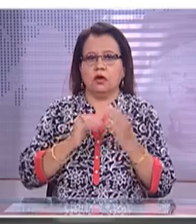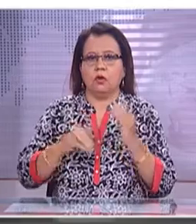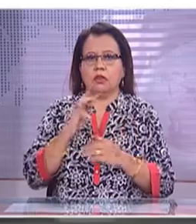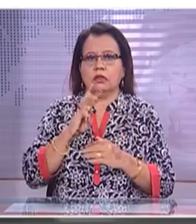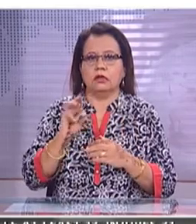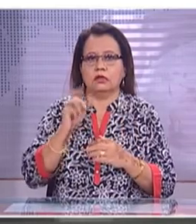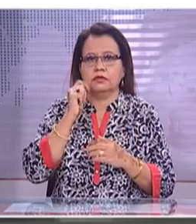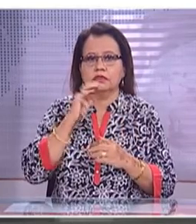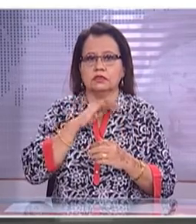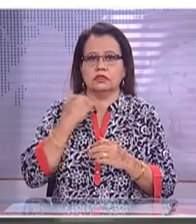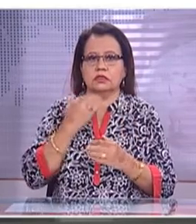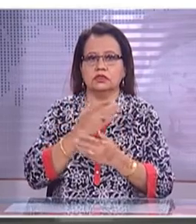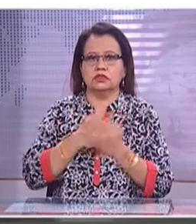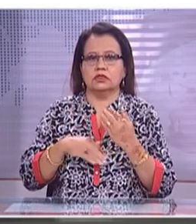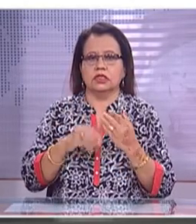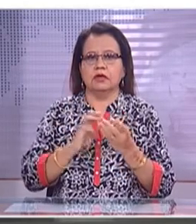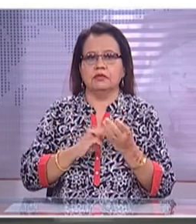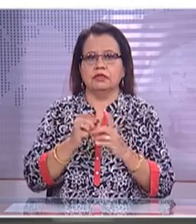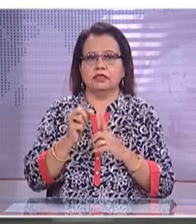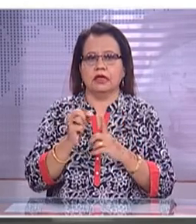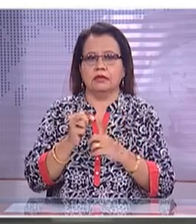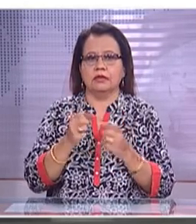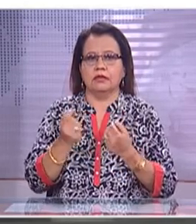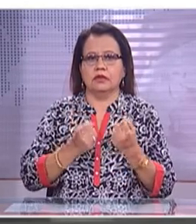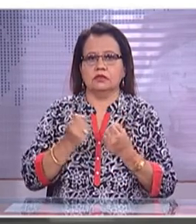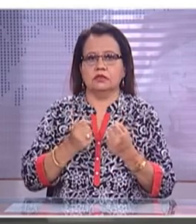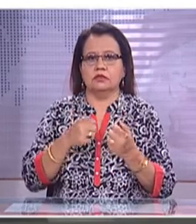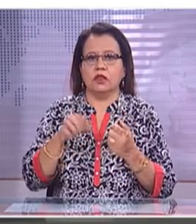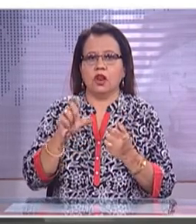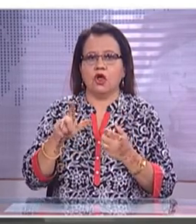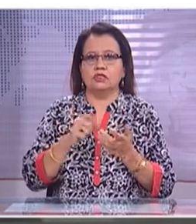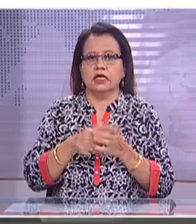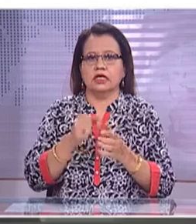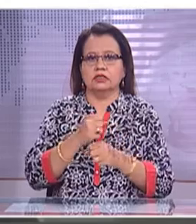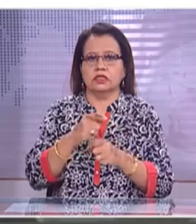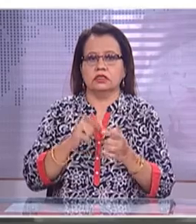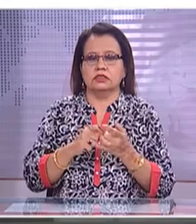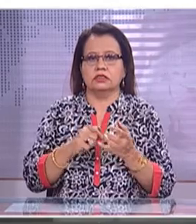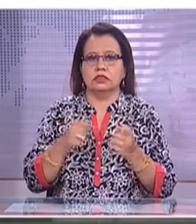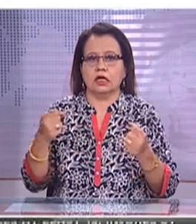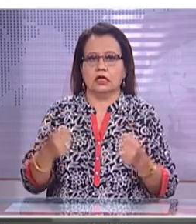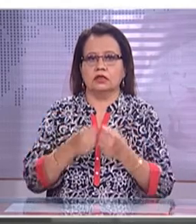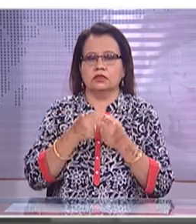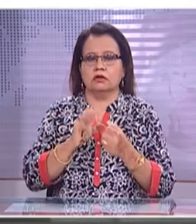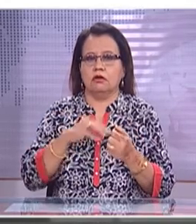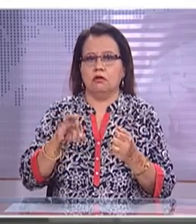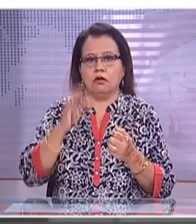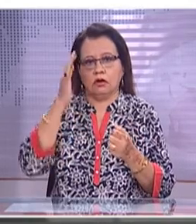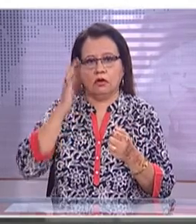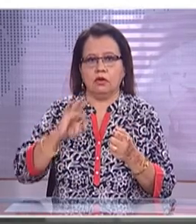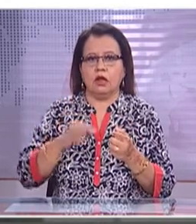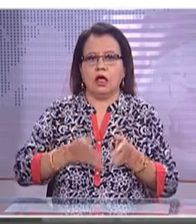30 passengers were injured in the mishap. The bus was bound for Los Angeles. The cause of the crash was not yet